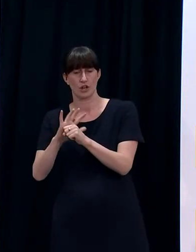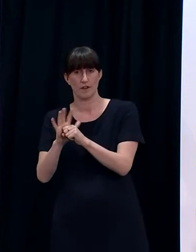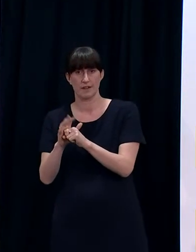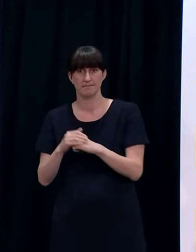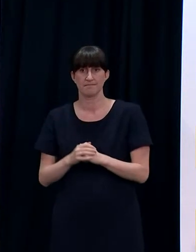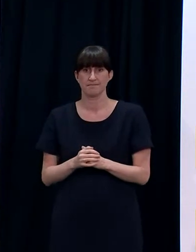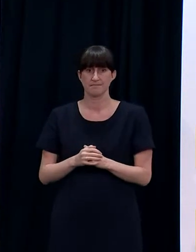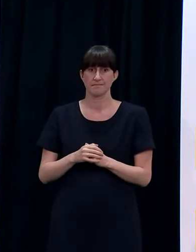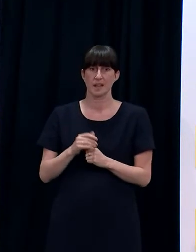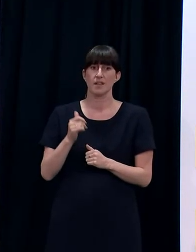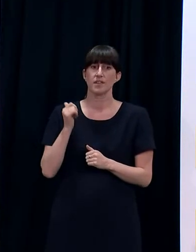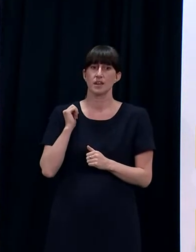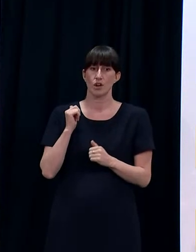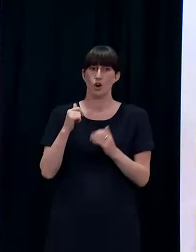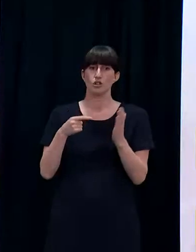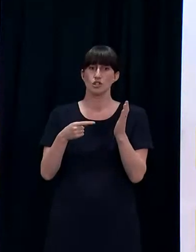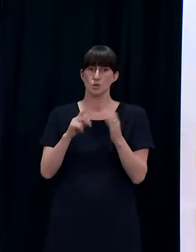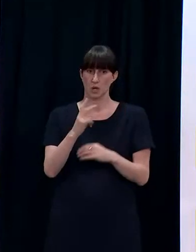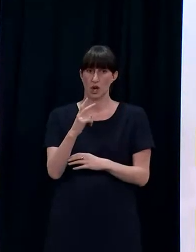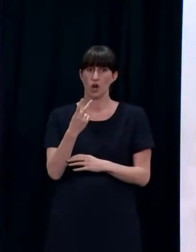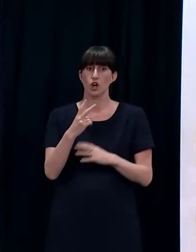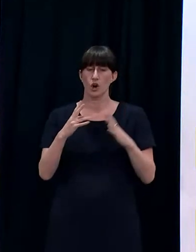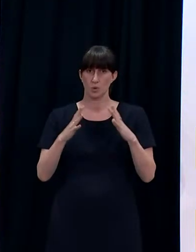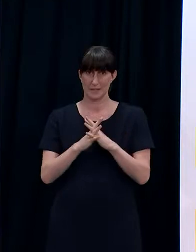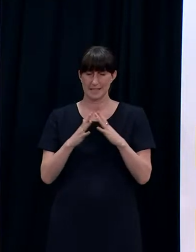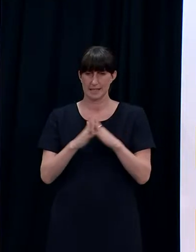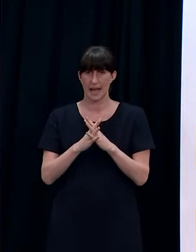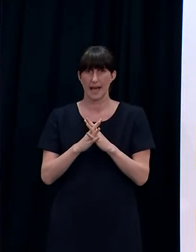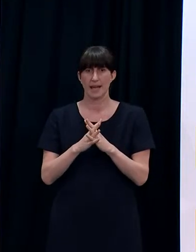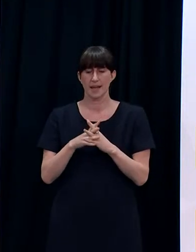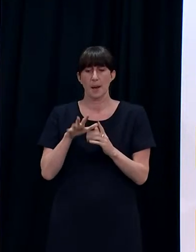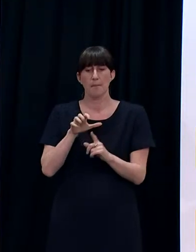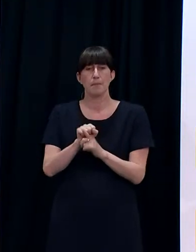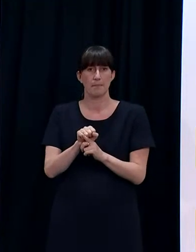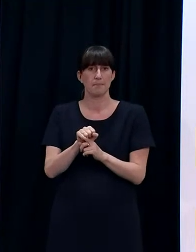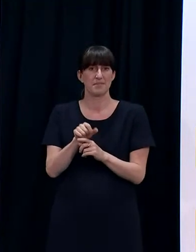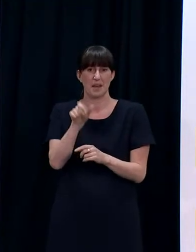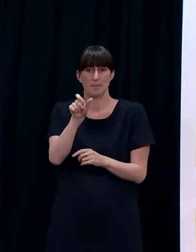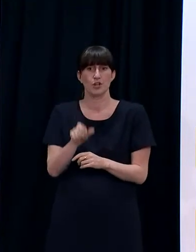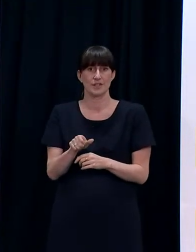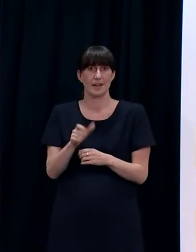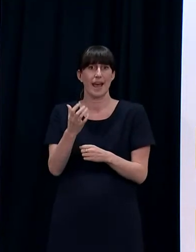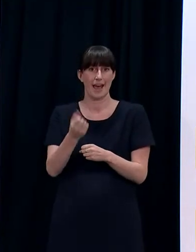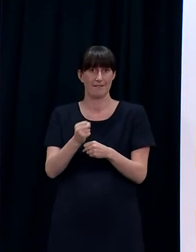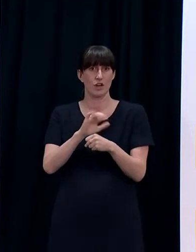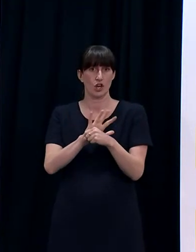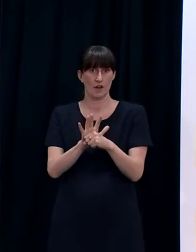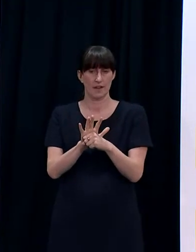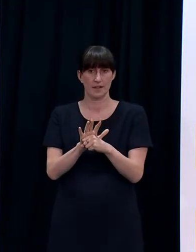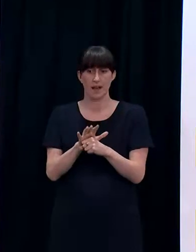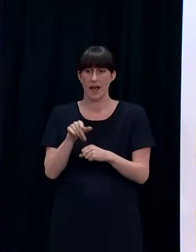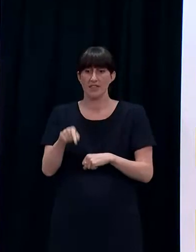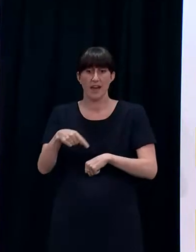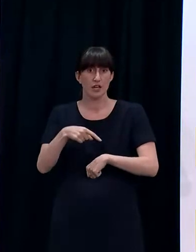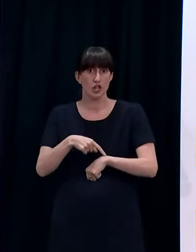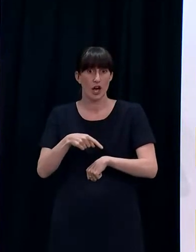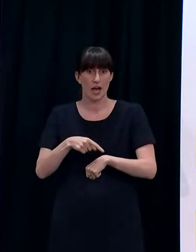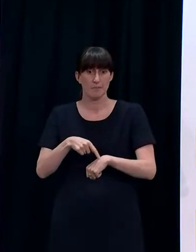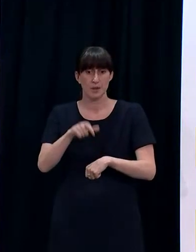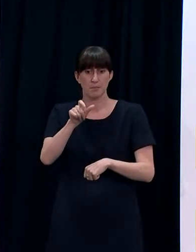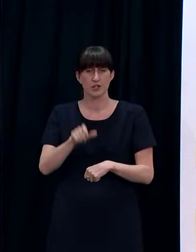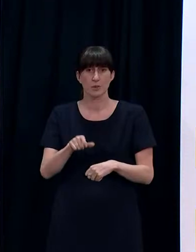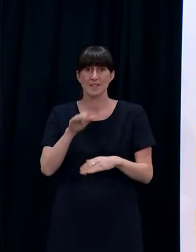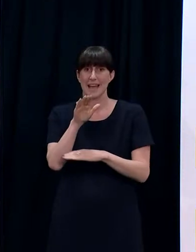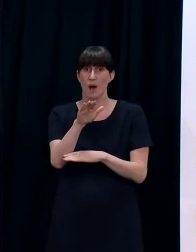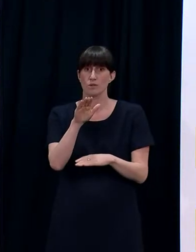Regional Public Health Service of a positive result. At the time, the case said he was exercising in a park, but he was